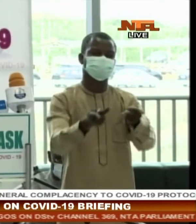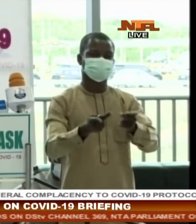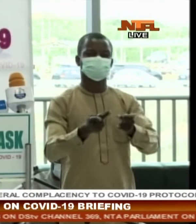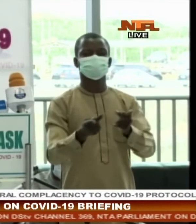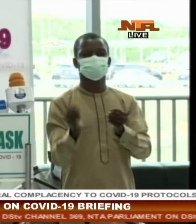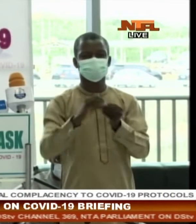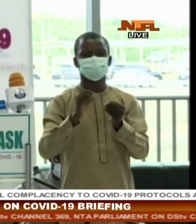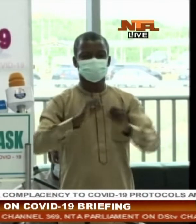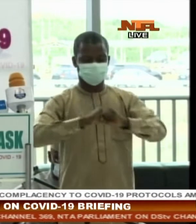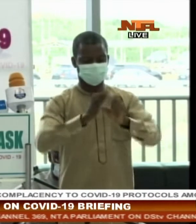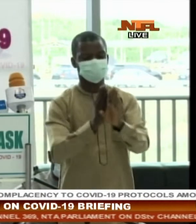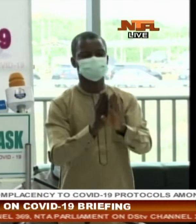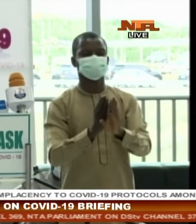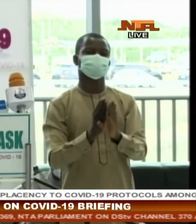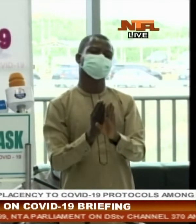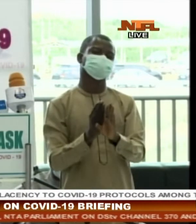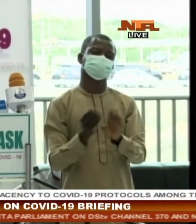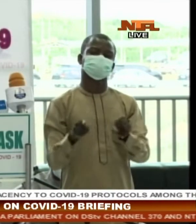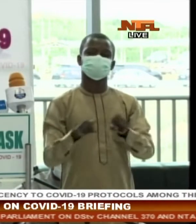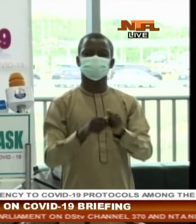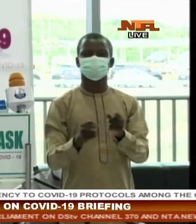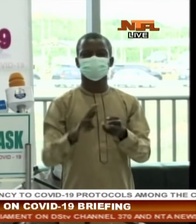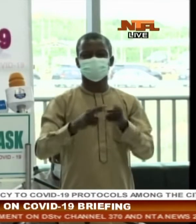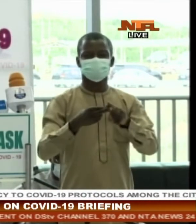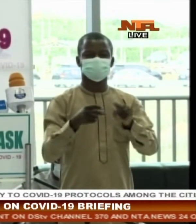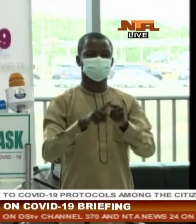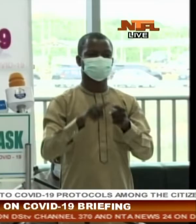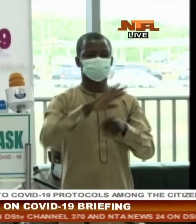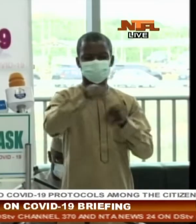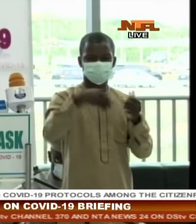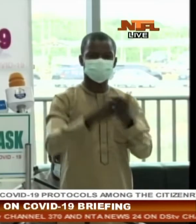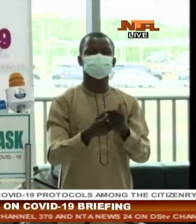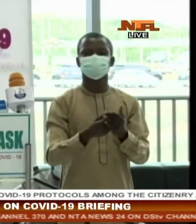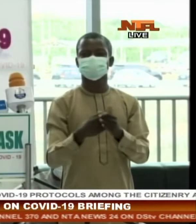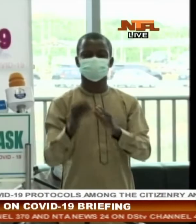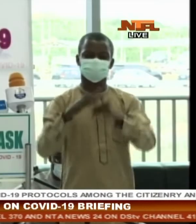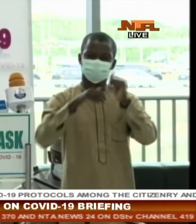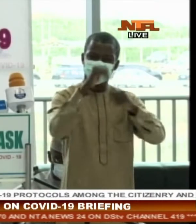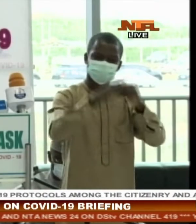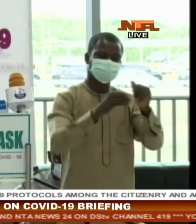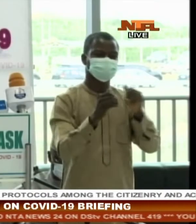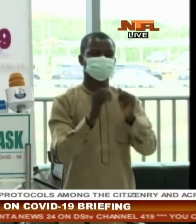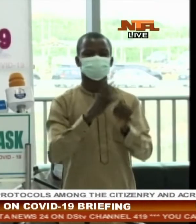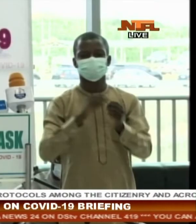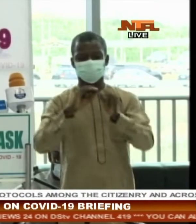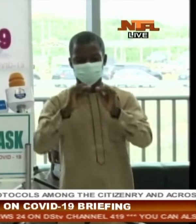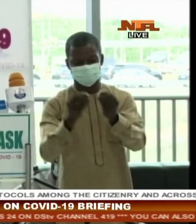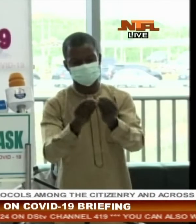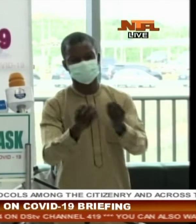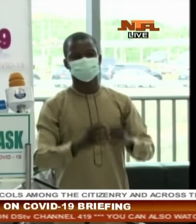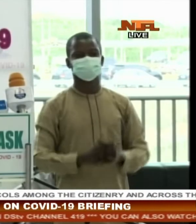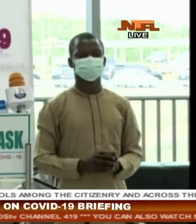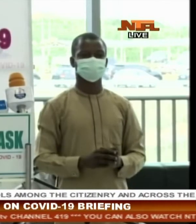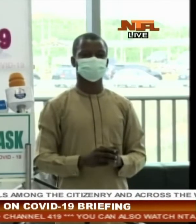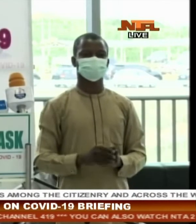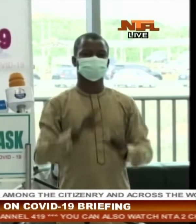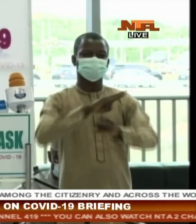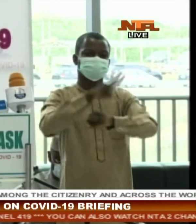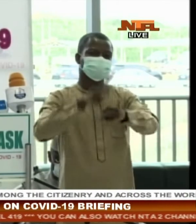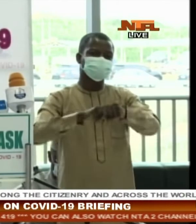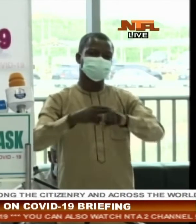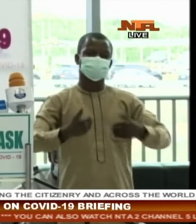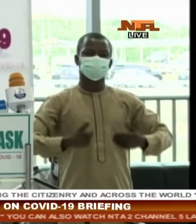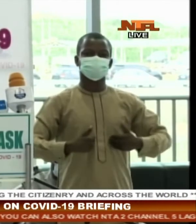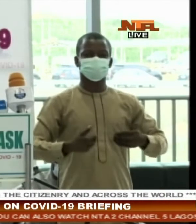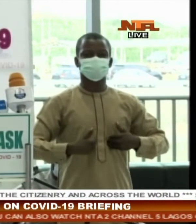state as it relates to these facilities and industries. For the National Youth Service